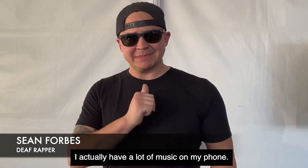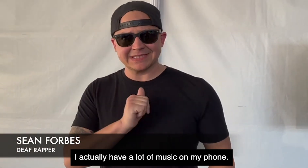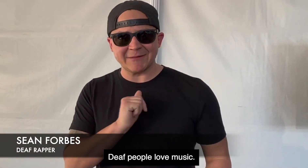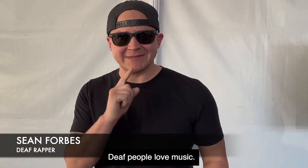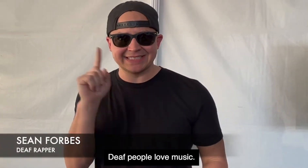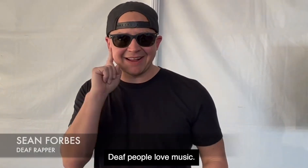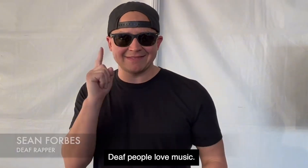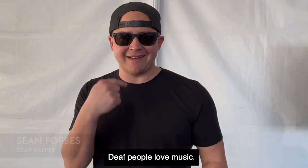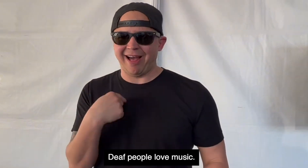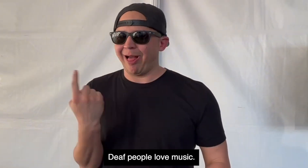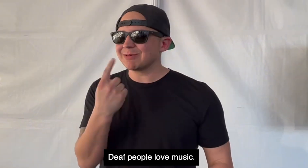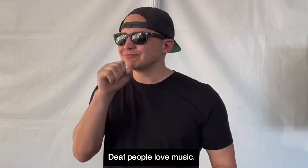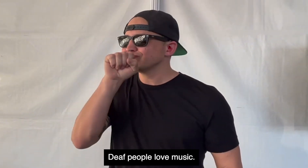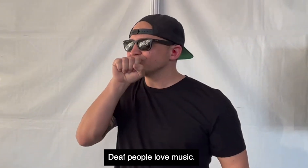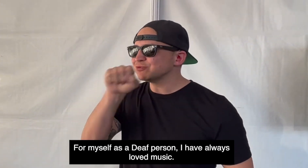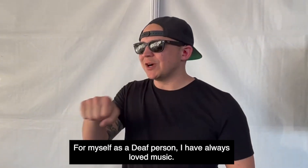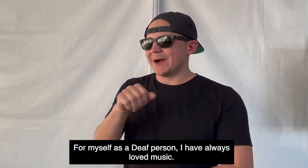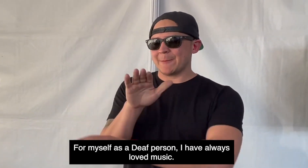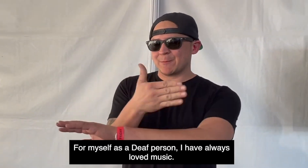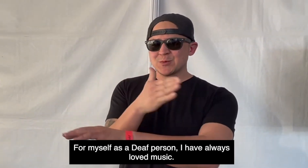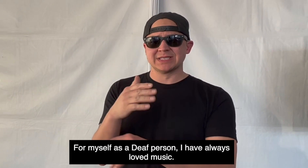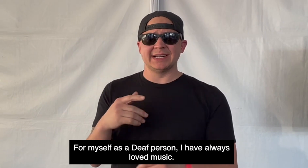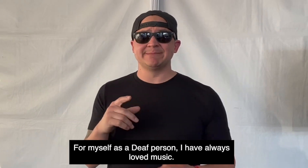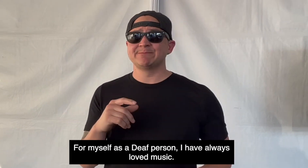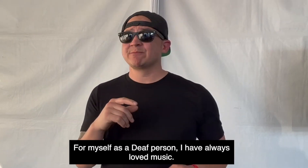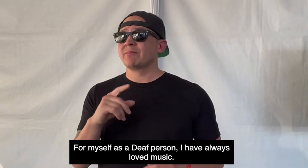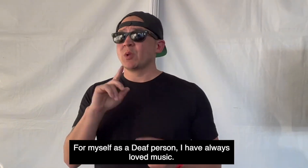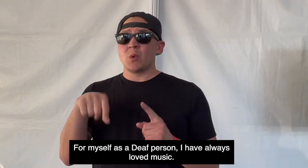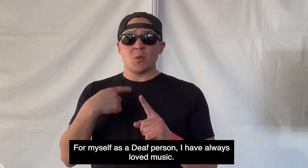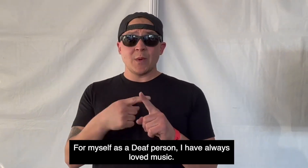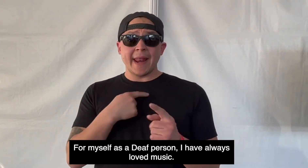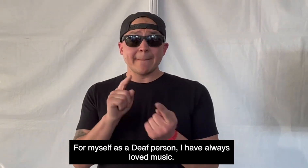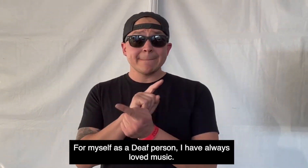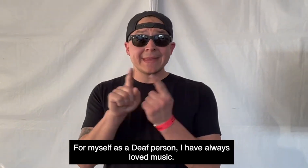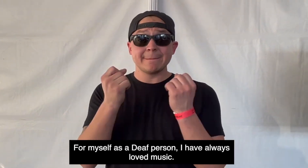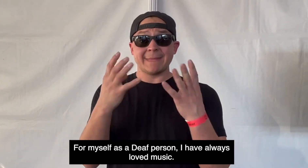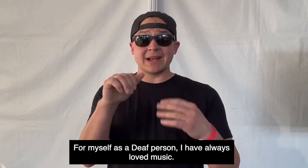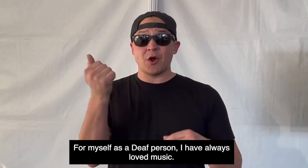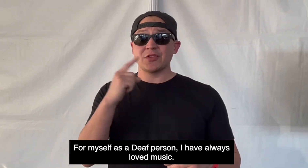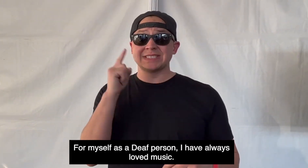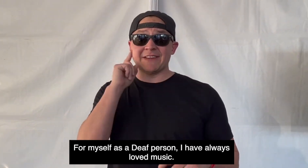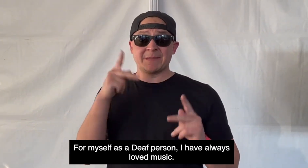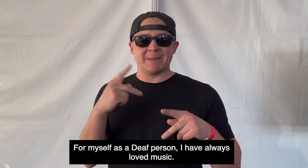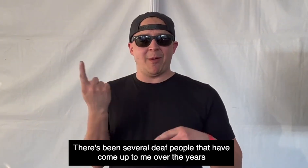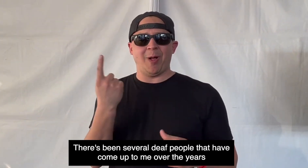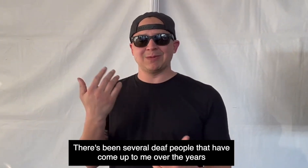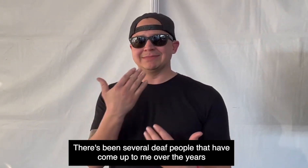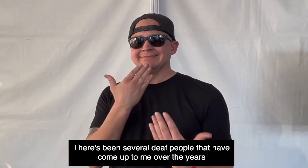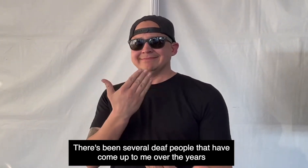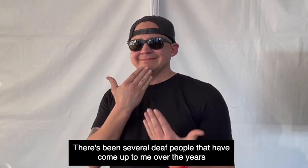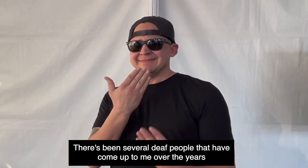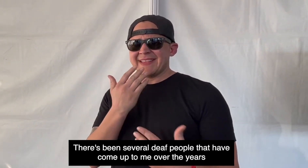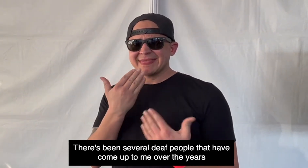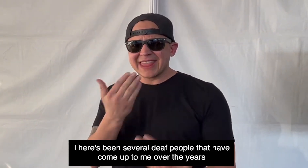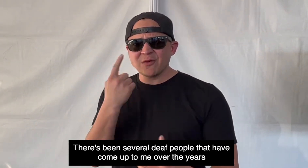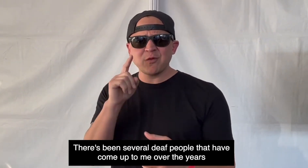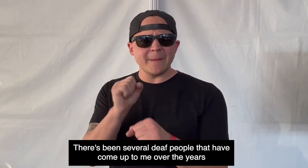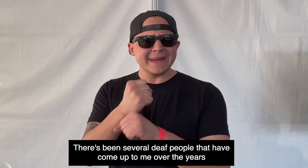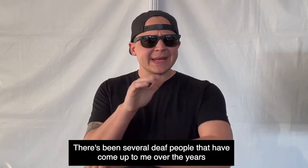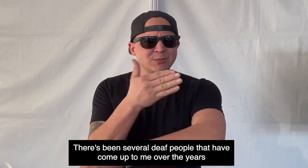Deaf people love music. For myself as a deaf person, I've always loved music. There have been several deaf people that have come up to me